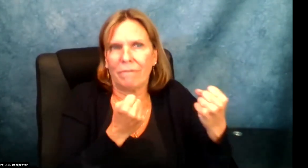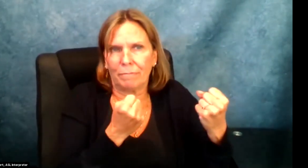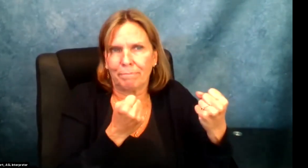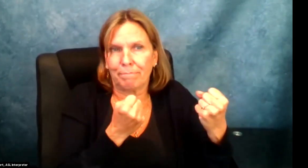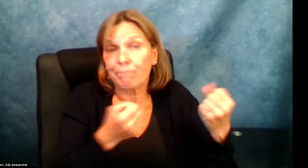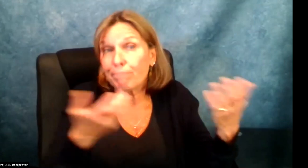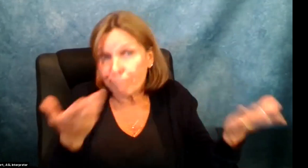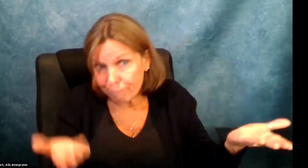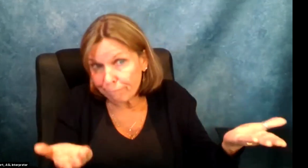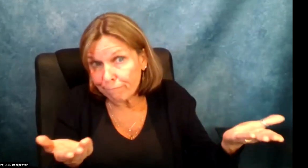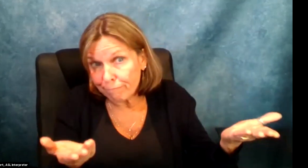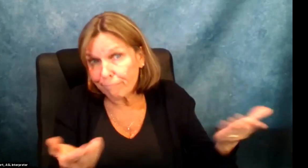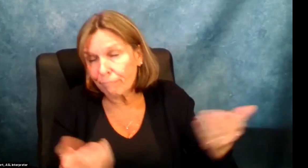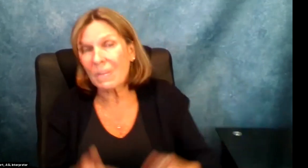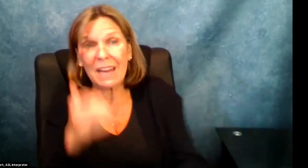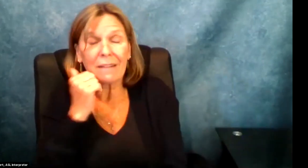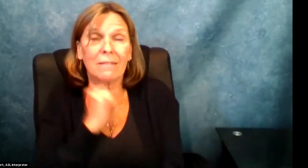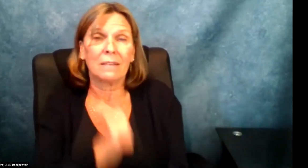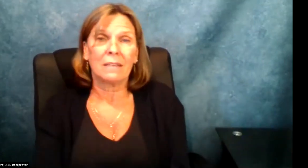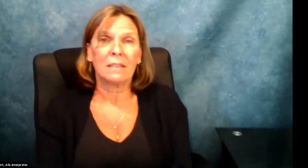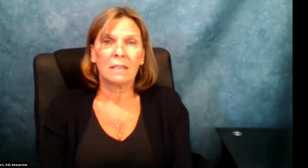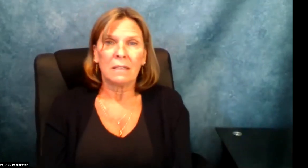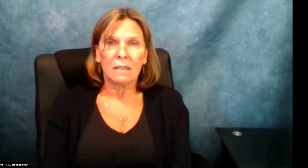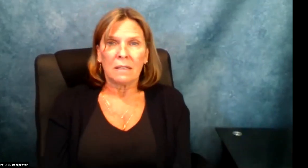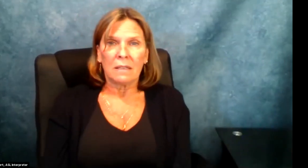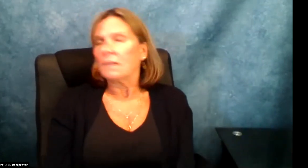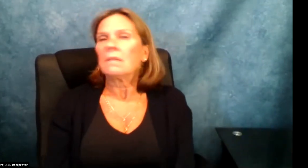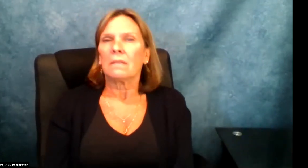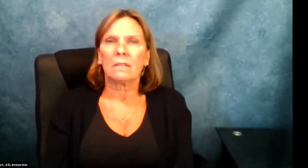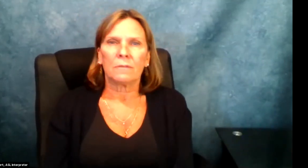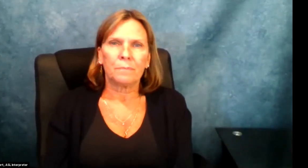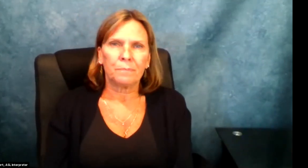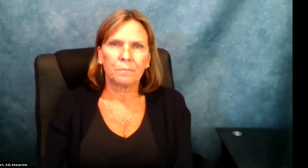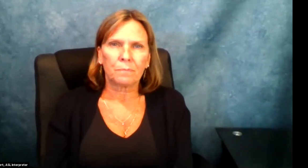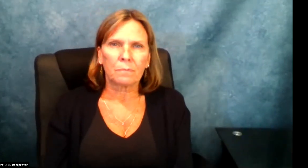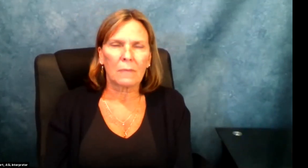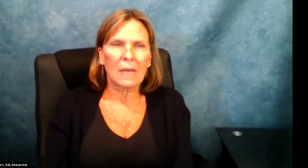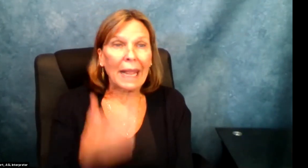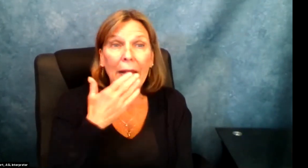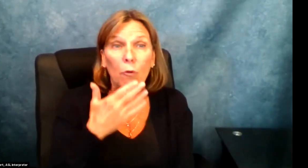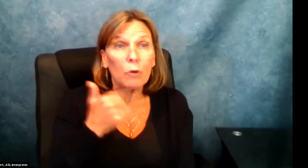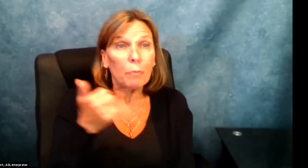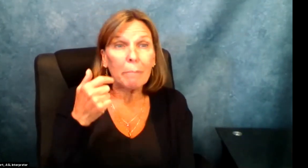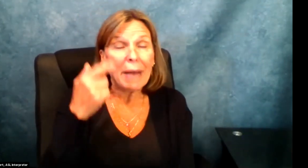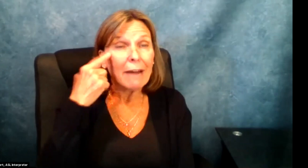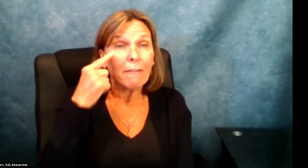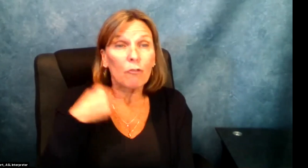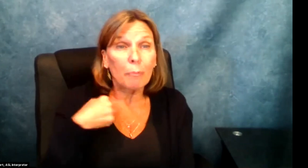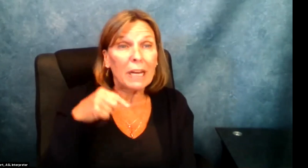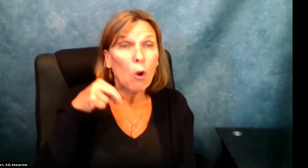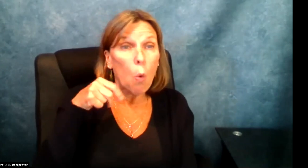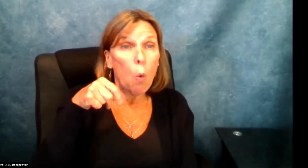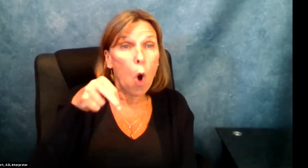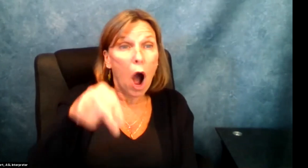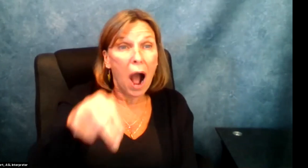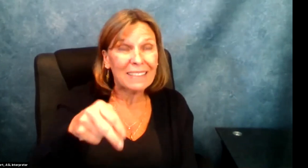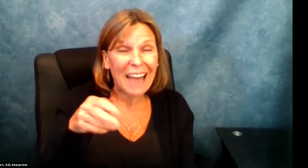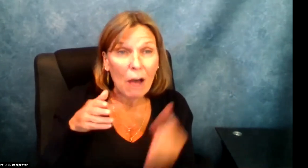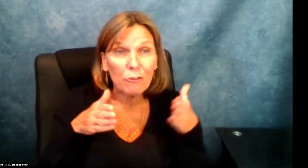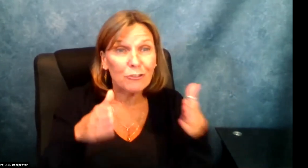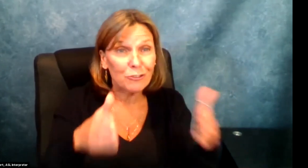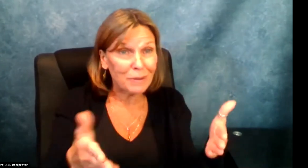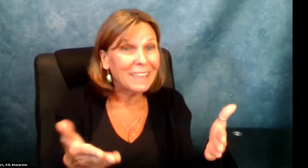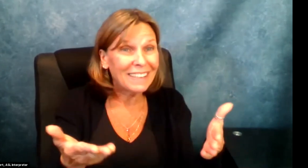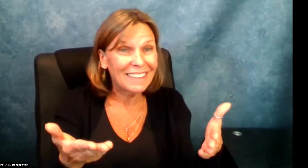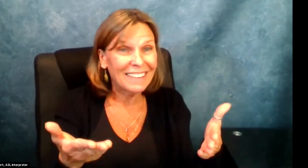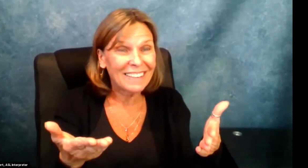that if there is something that it would be better for me to walk down the street. It would be better for me to do